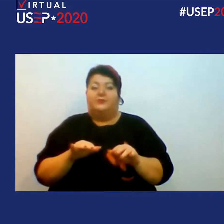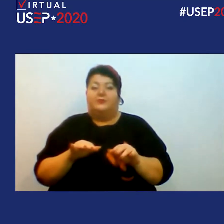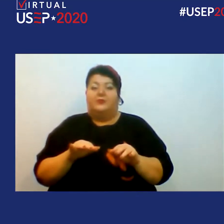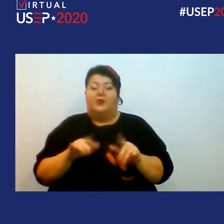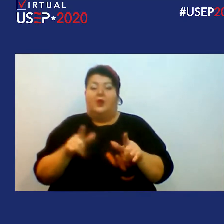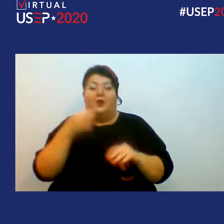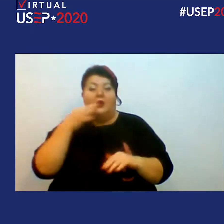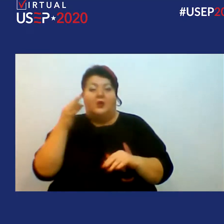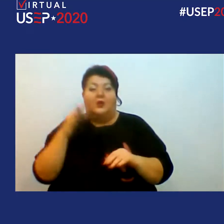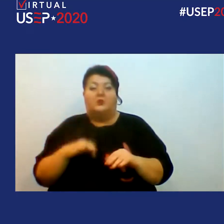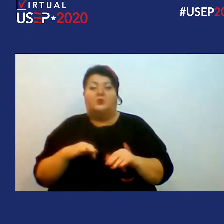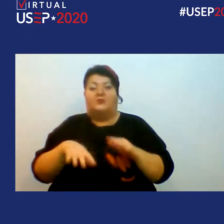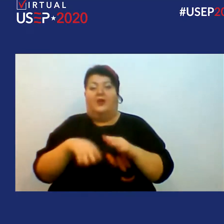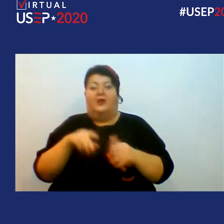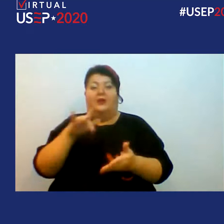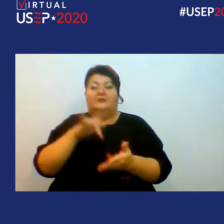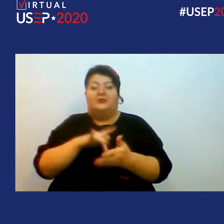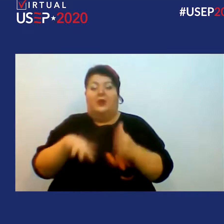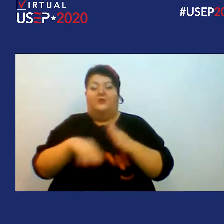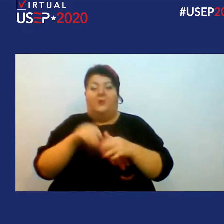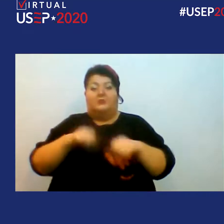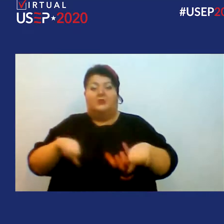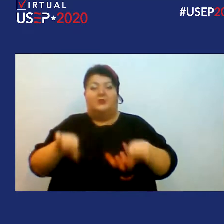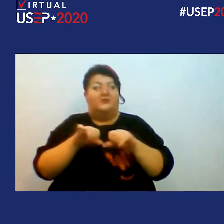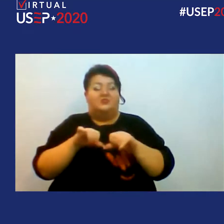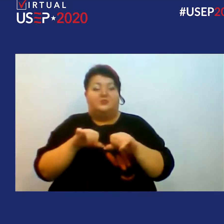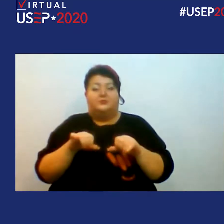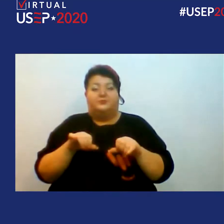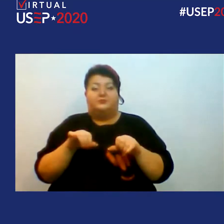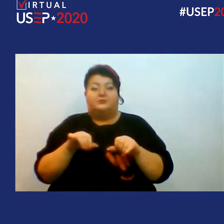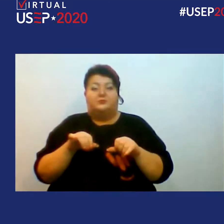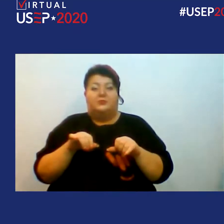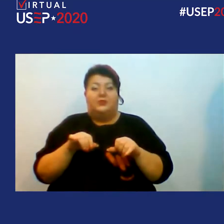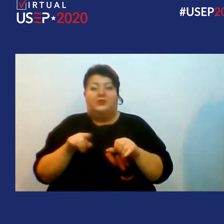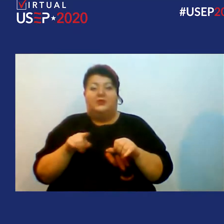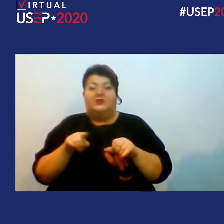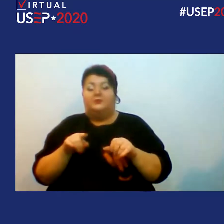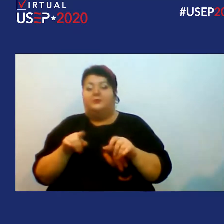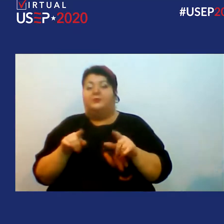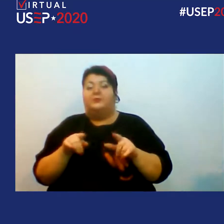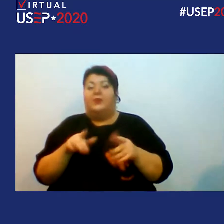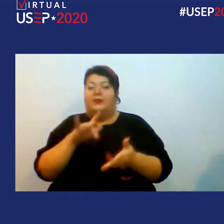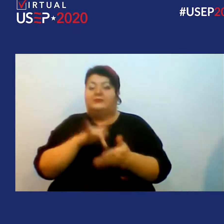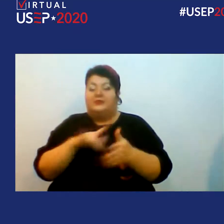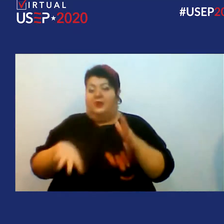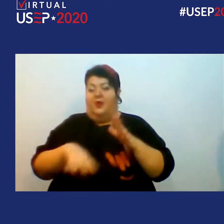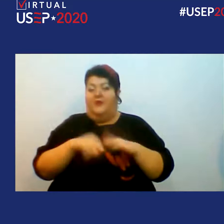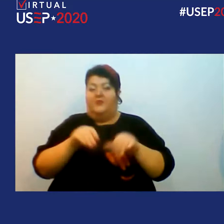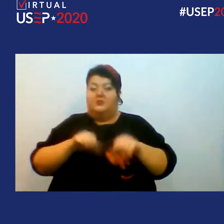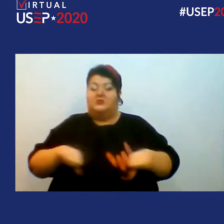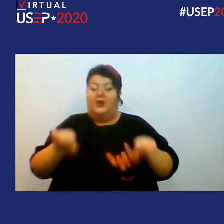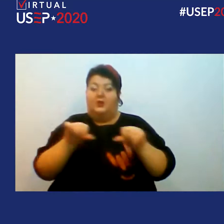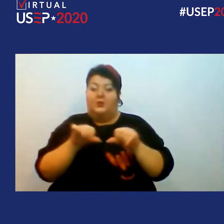evening. Great pleasure to participate in your webinar. Thank you for having invited me to